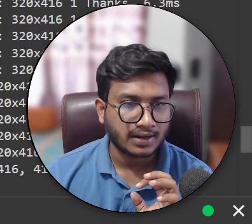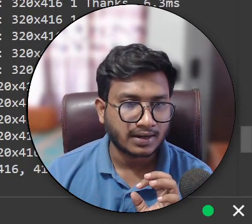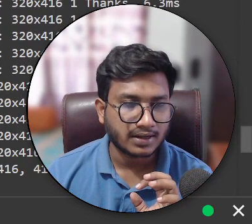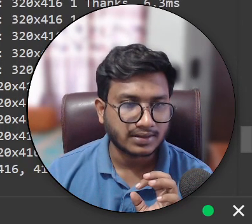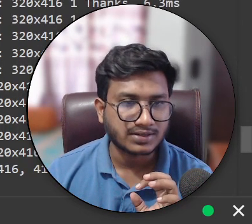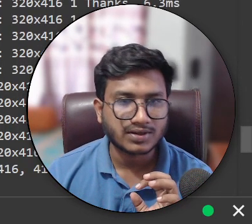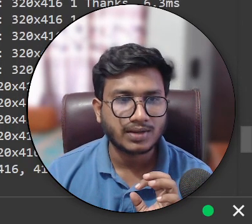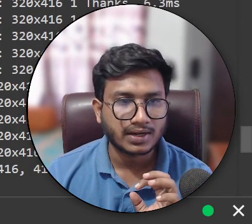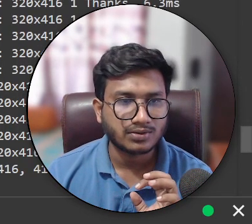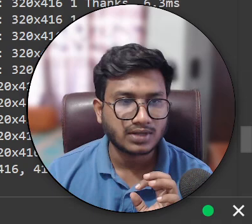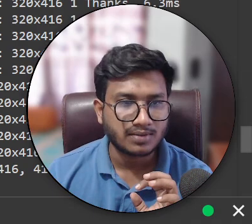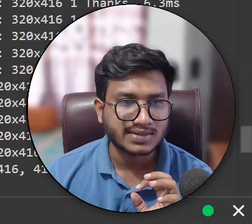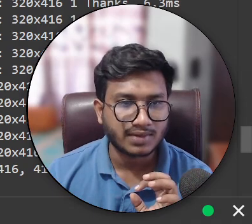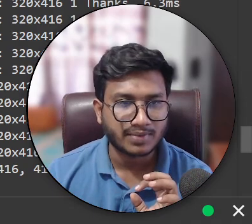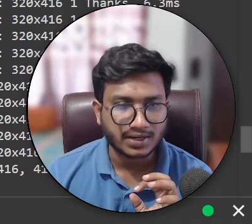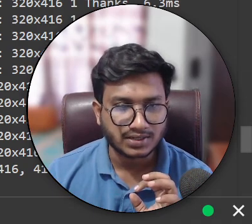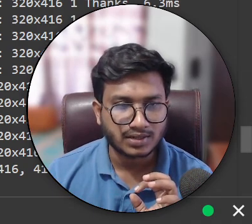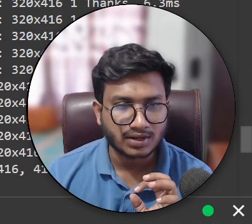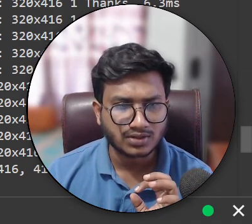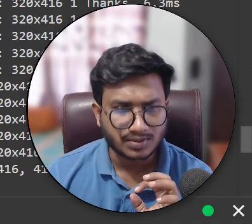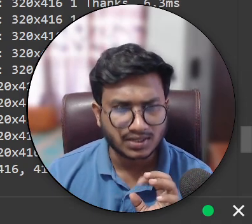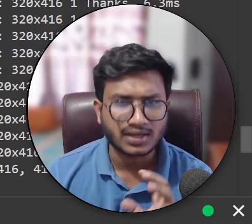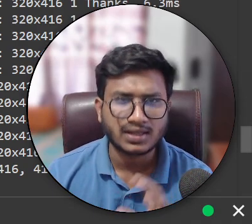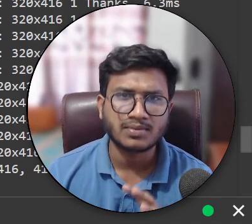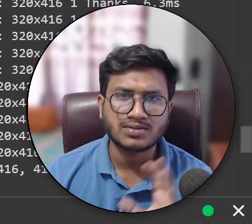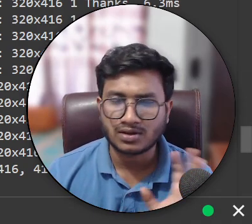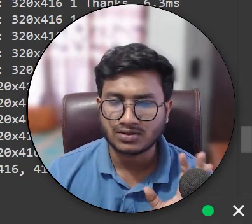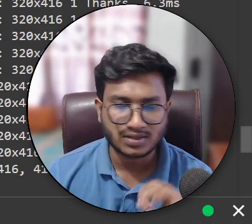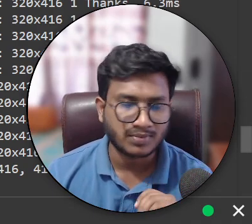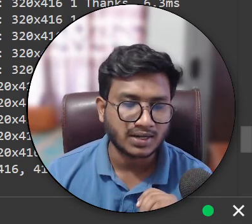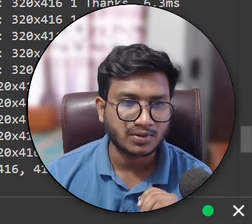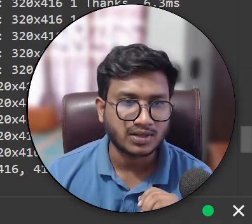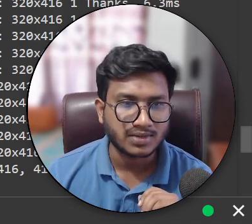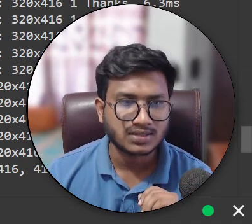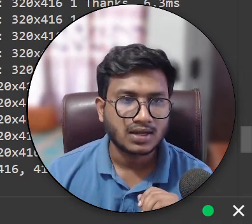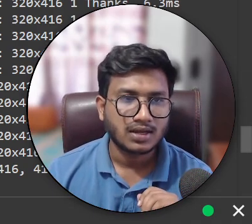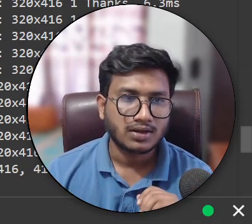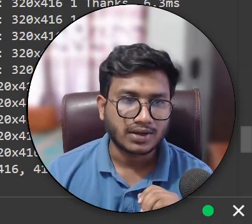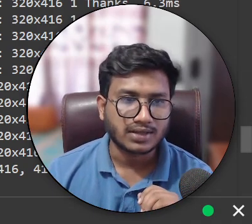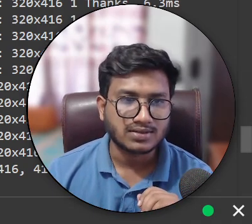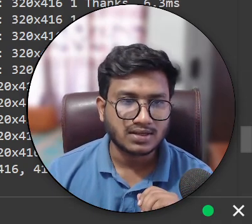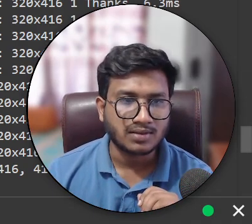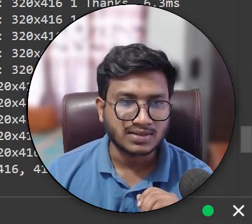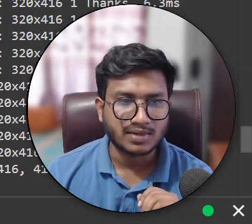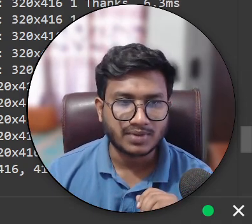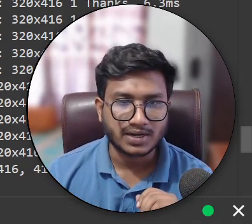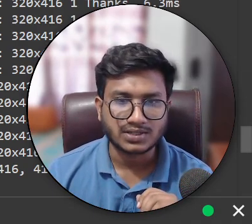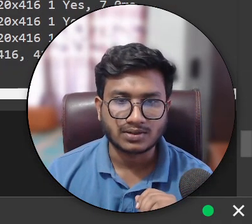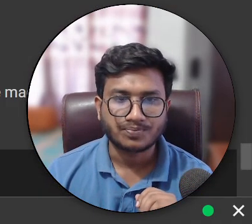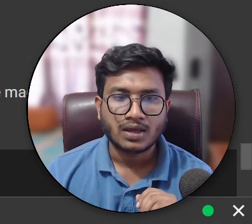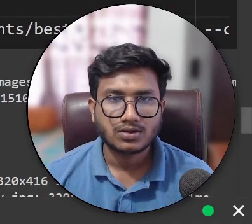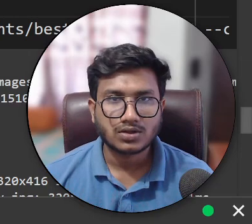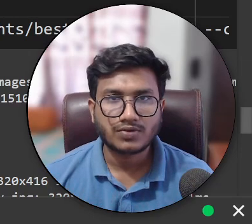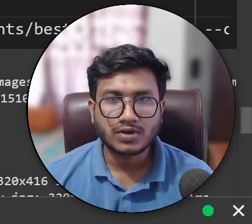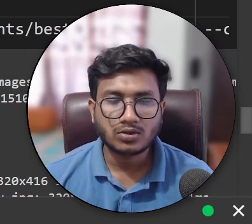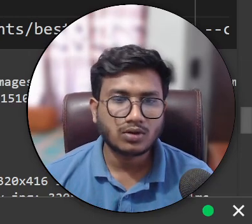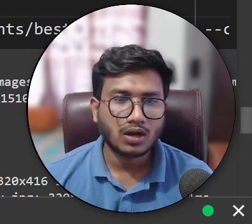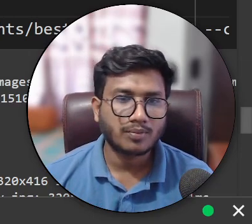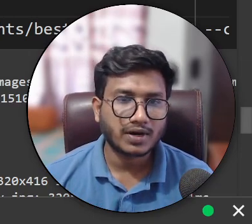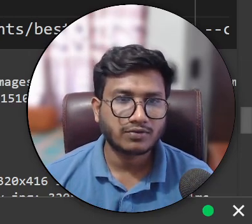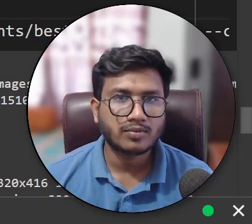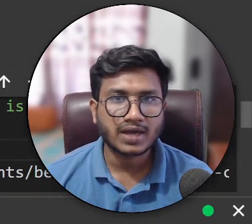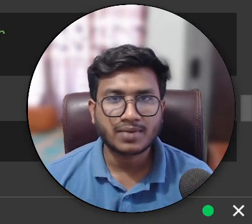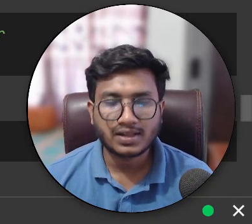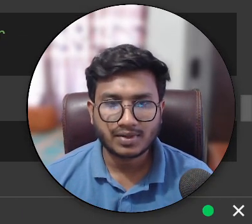fine, and that's actually you can do the image level prediction. You can also keep single image. You can also give multiple image. Okay, this is the image level prediction. So if you want